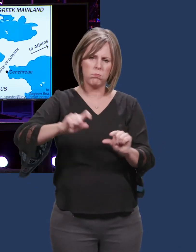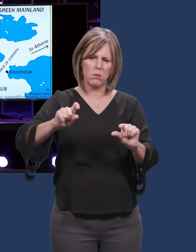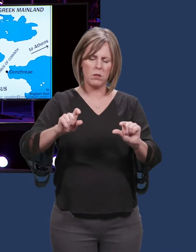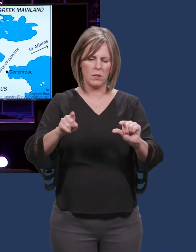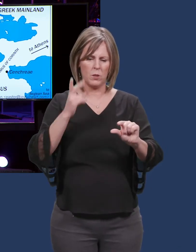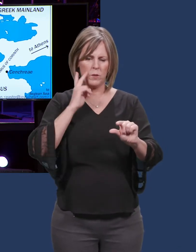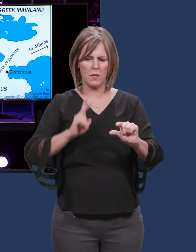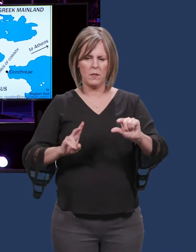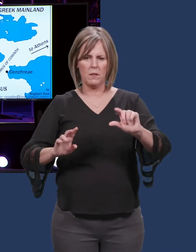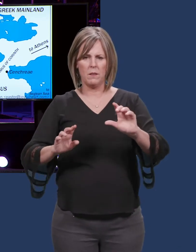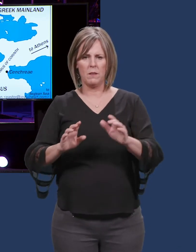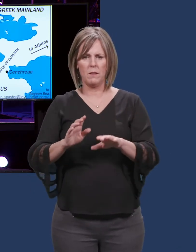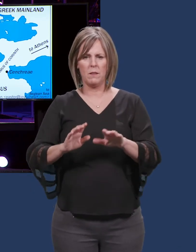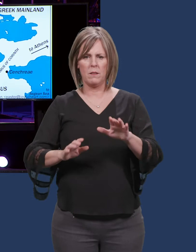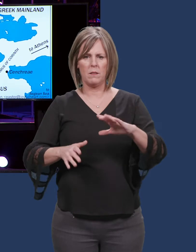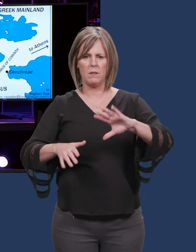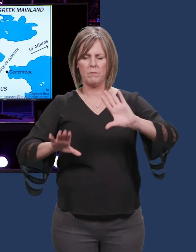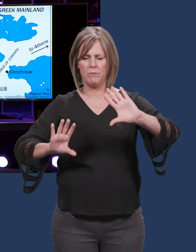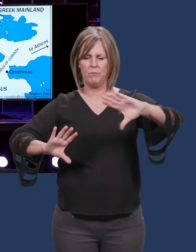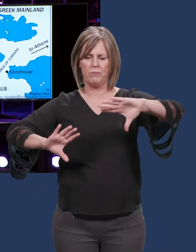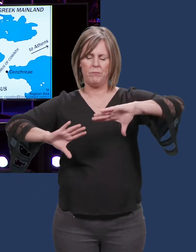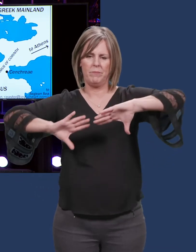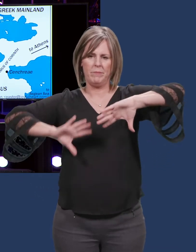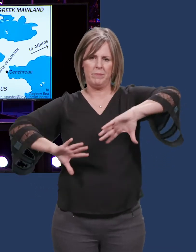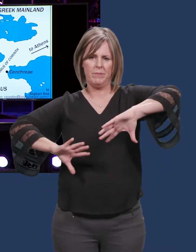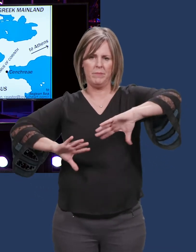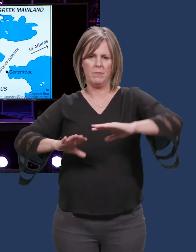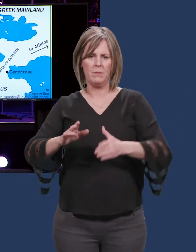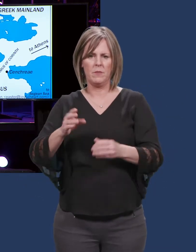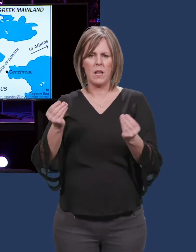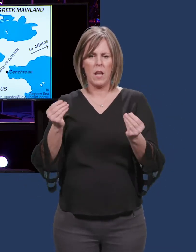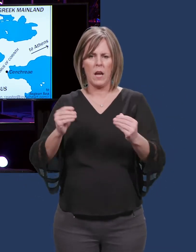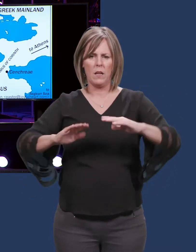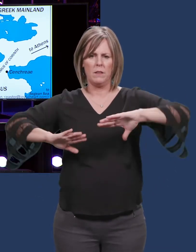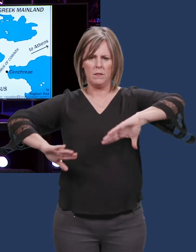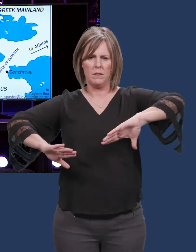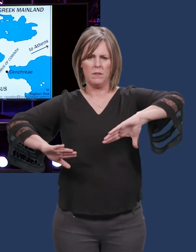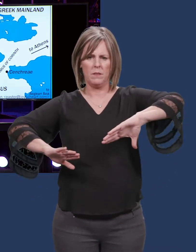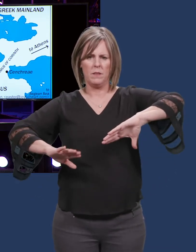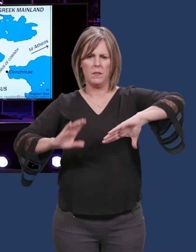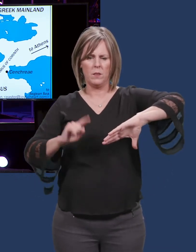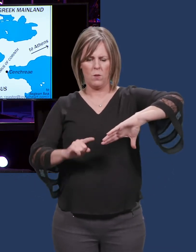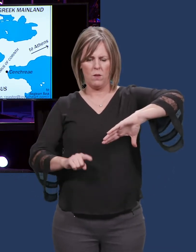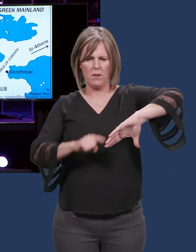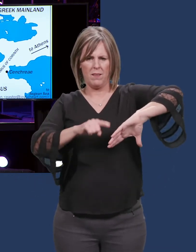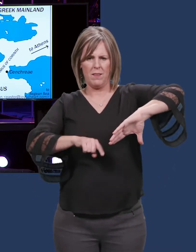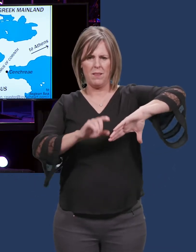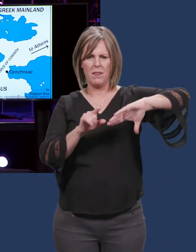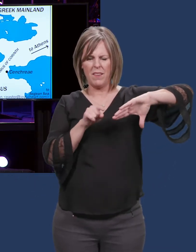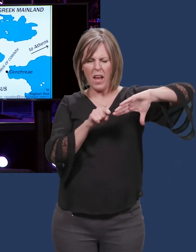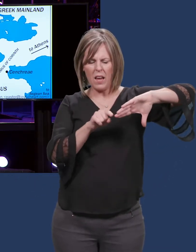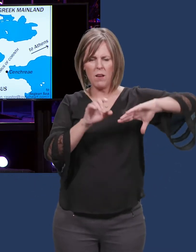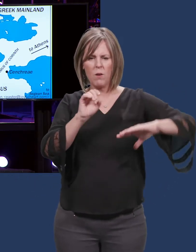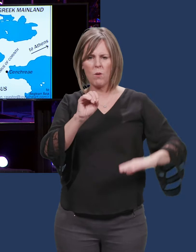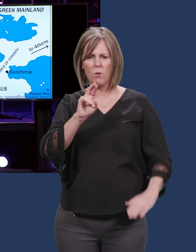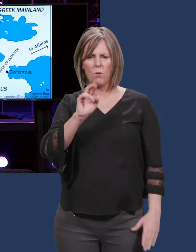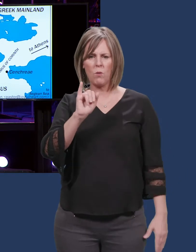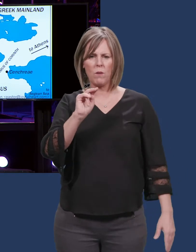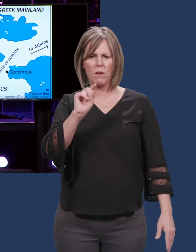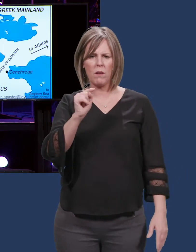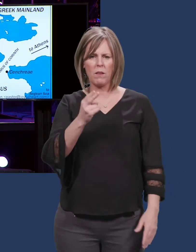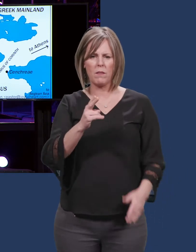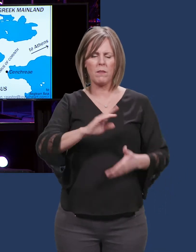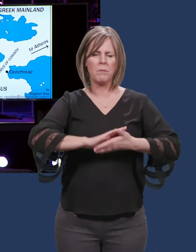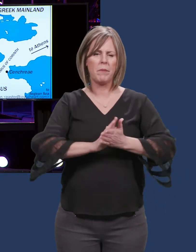masses. And because of its location, Corinth became a trade center. It was on all the trade routes. It became